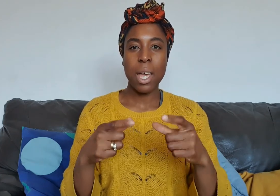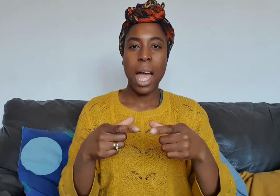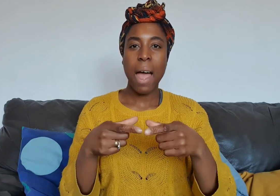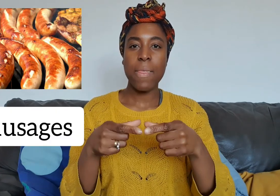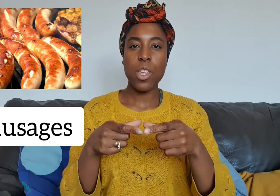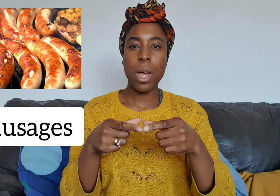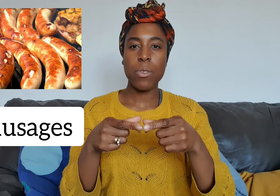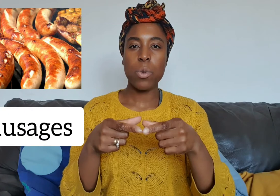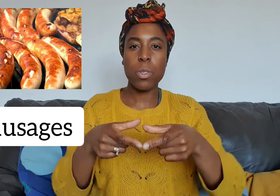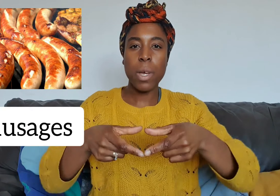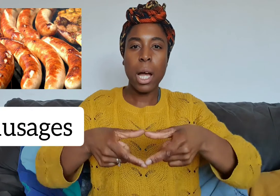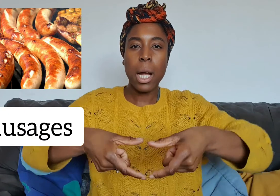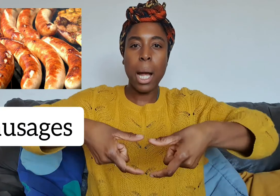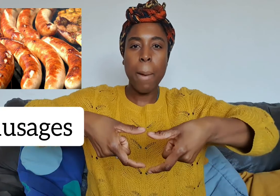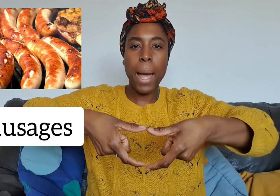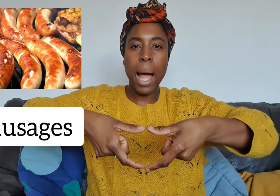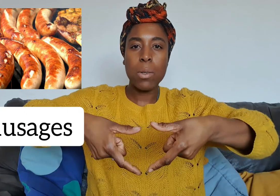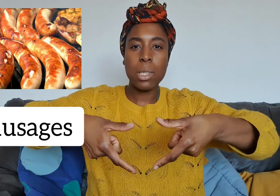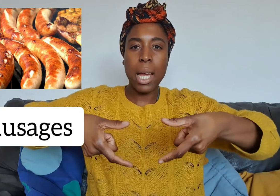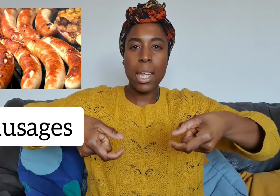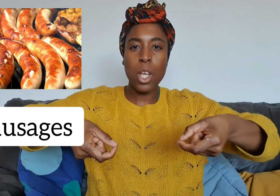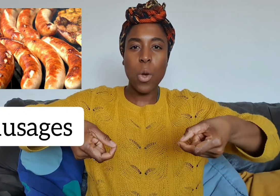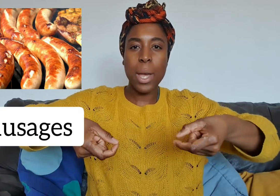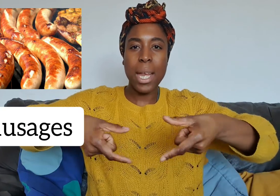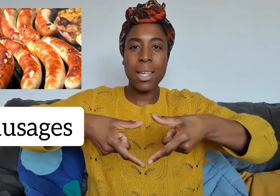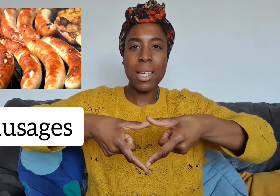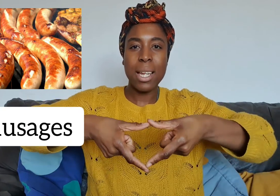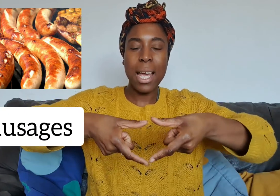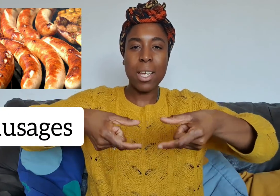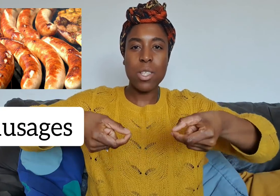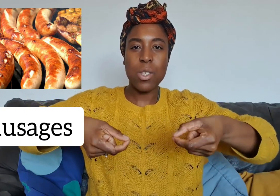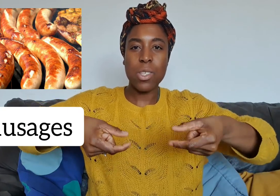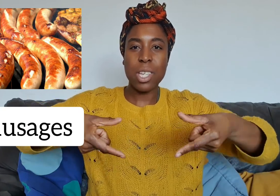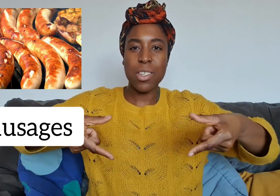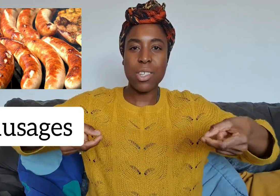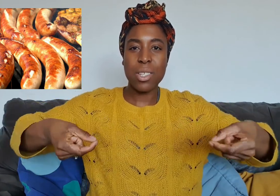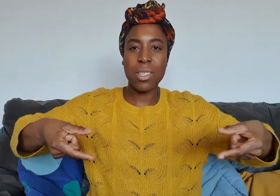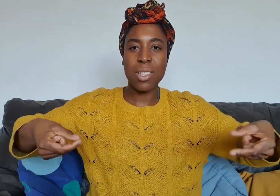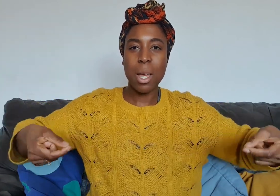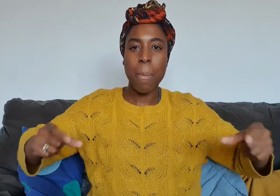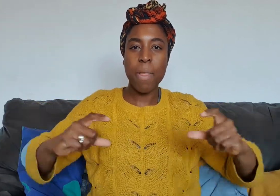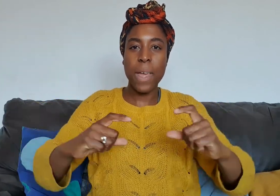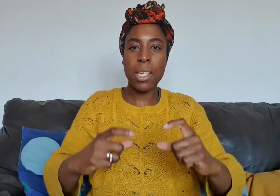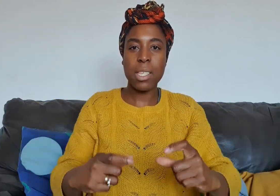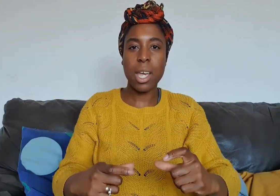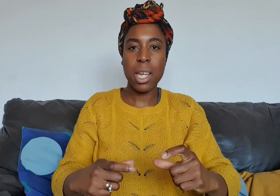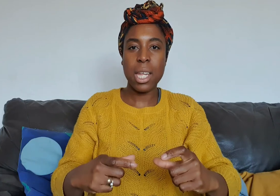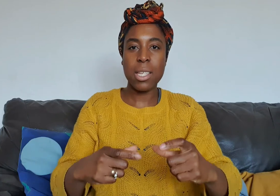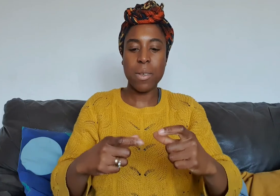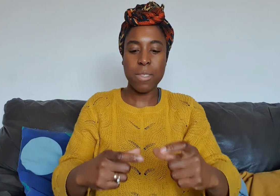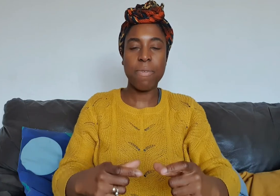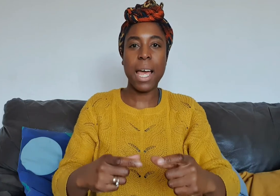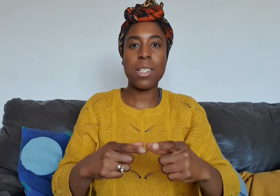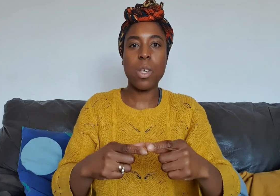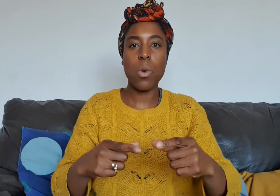and then you have to sort of come out and then go in like a sausage, but then turn it so it's flat. So,